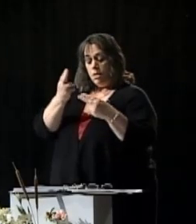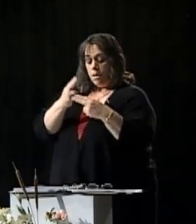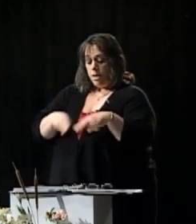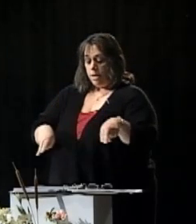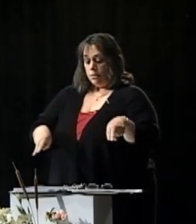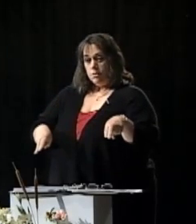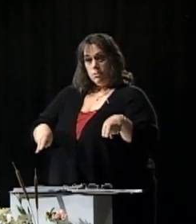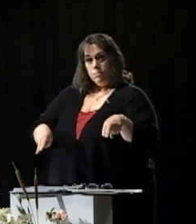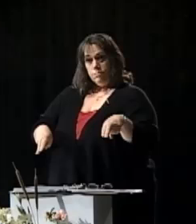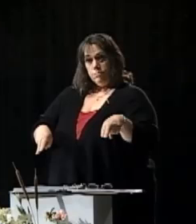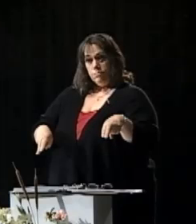eggs,